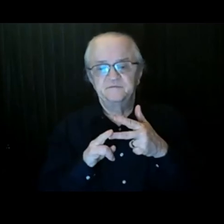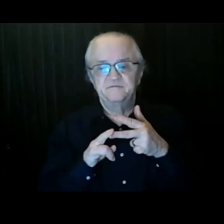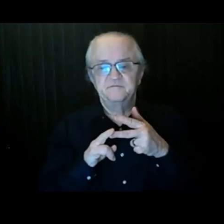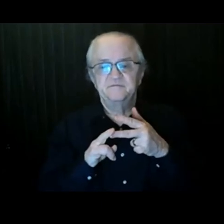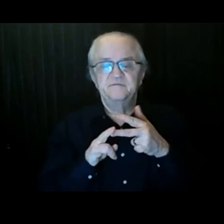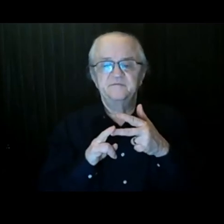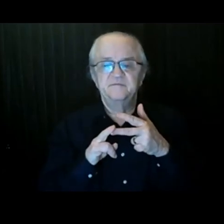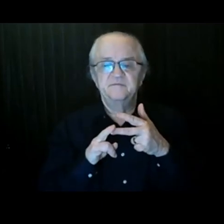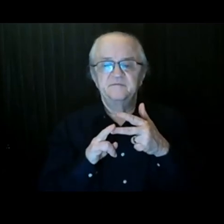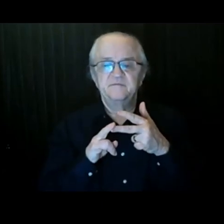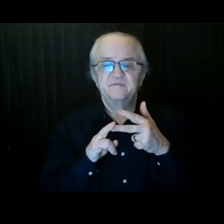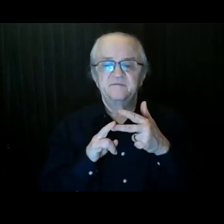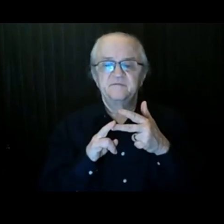out.